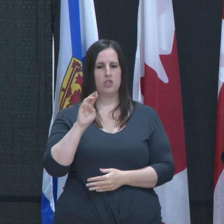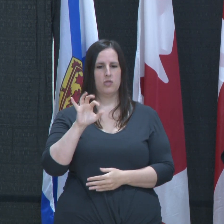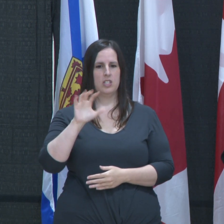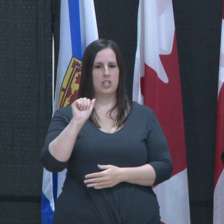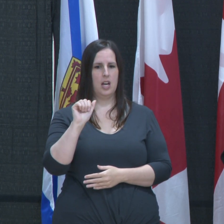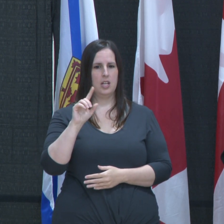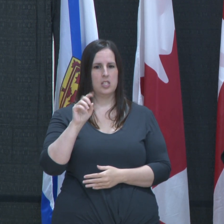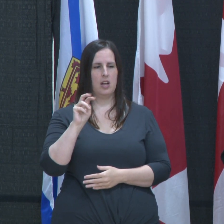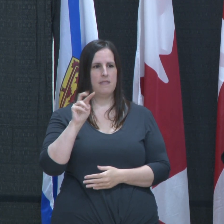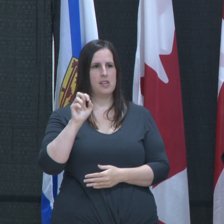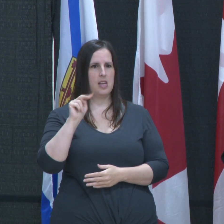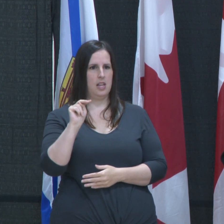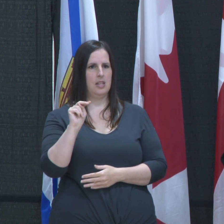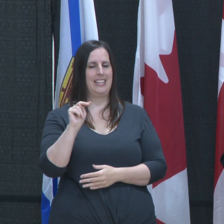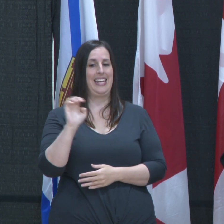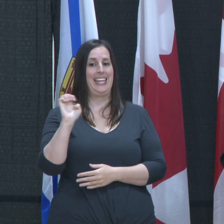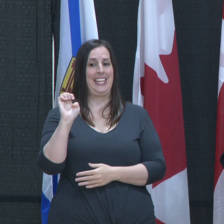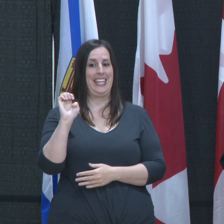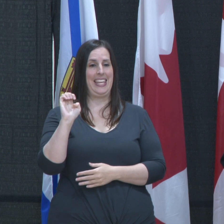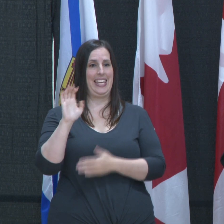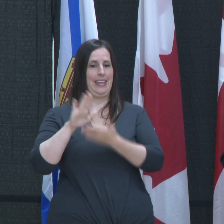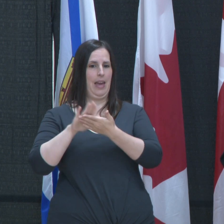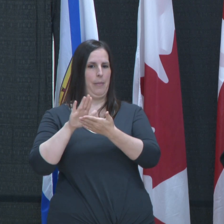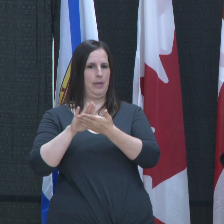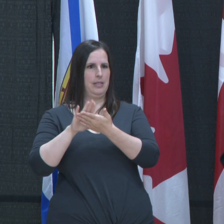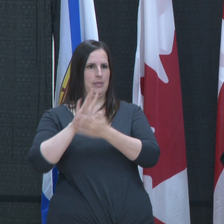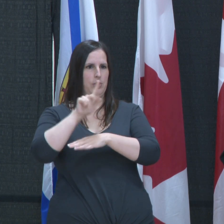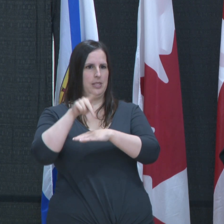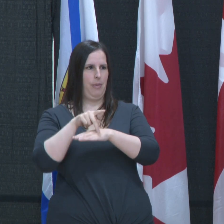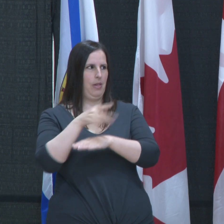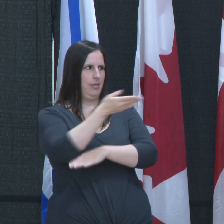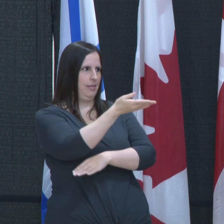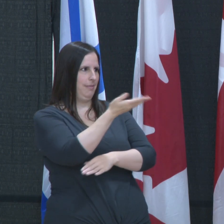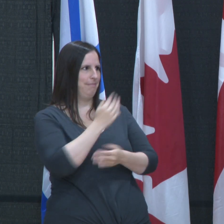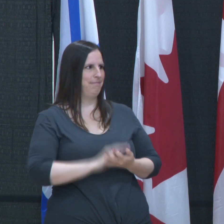eCampus principal, who is in attendance today.